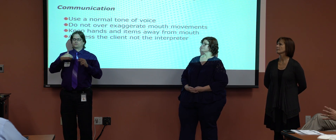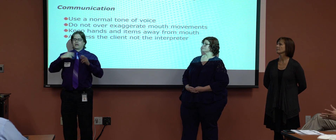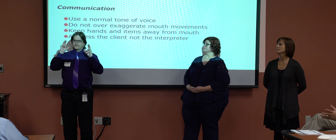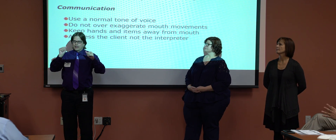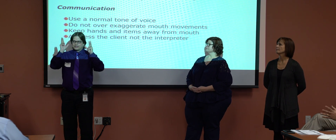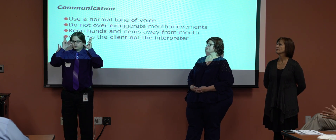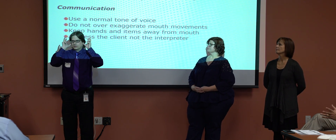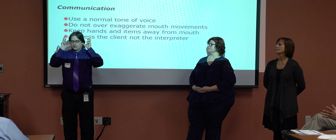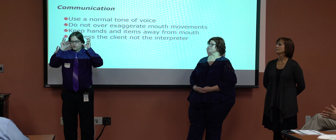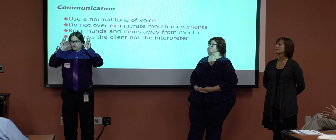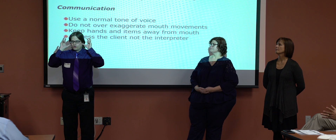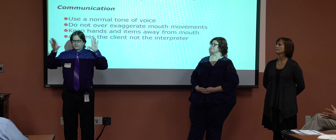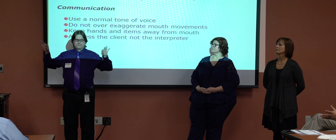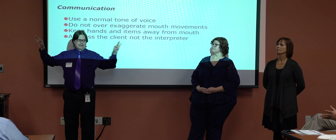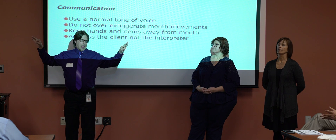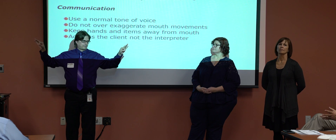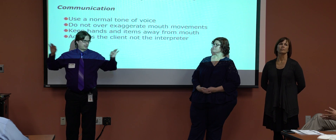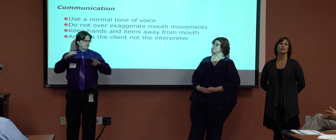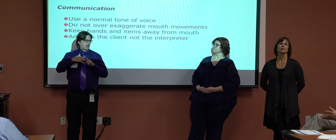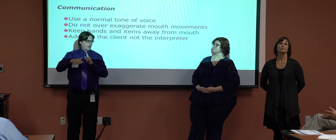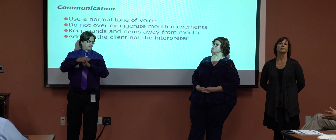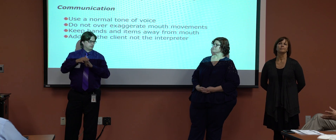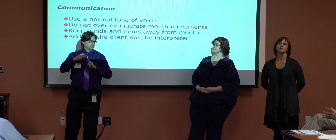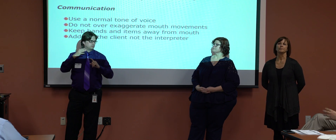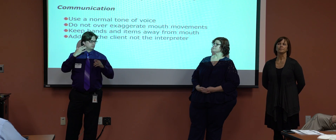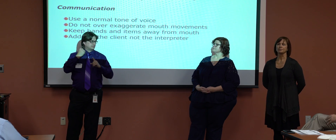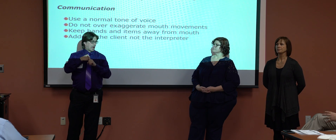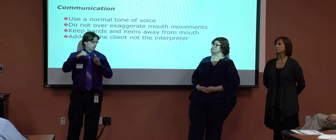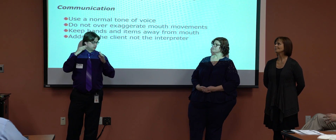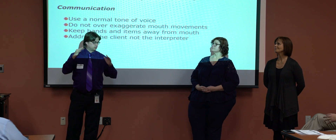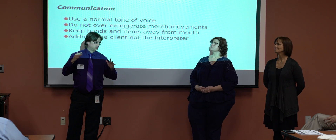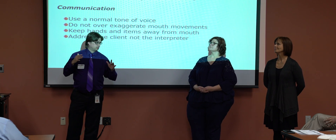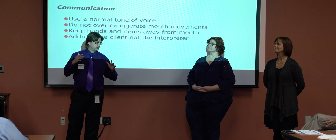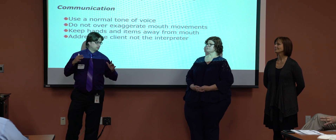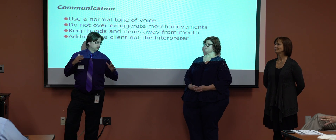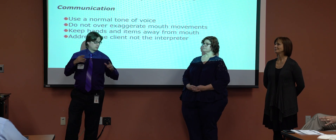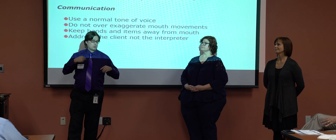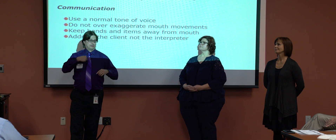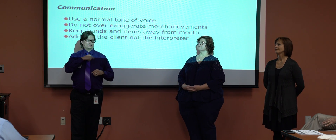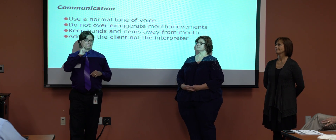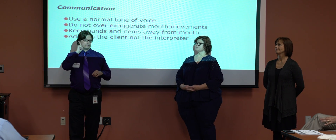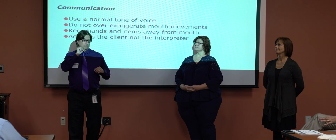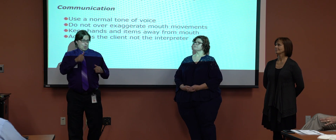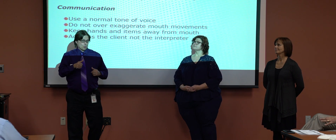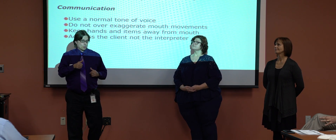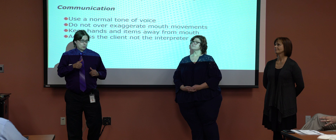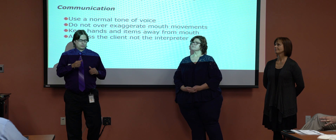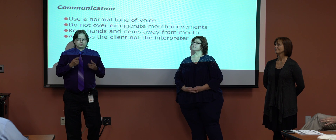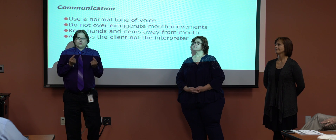field. They're really tending to about that much because they're focusing relying much more on what they hear in their